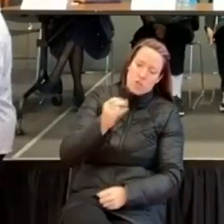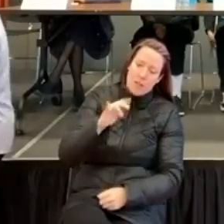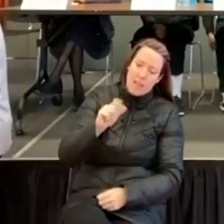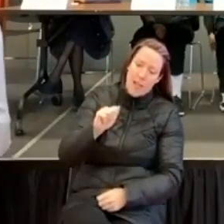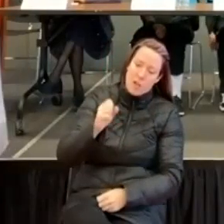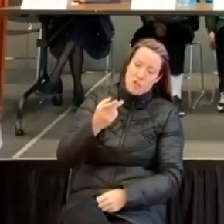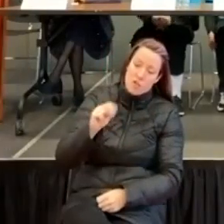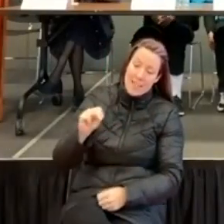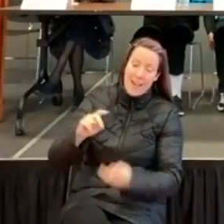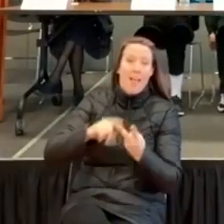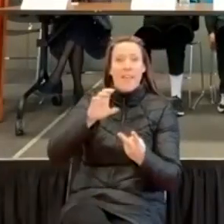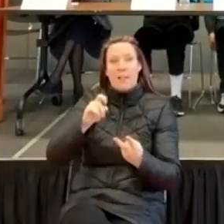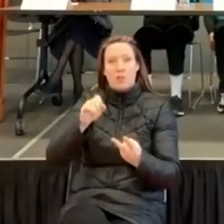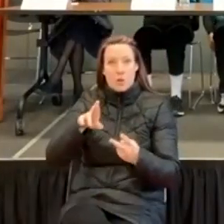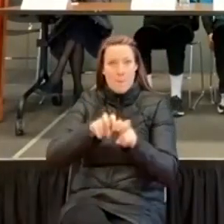elder panel.